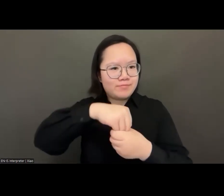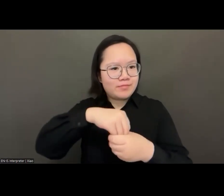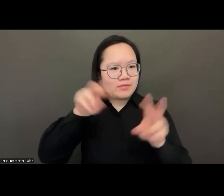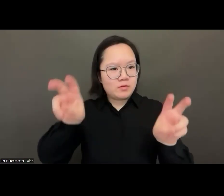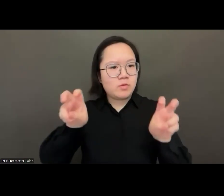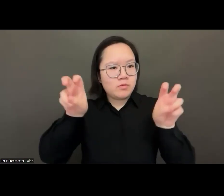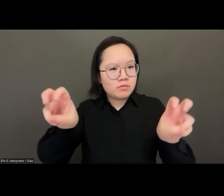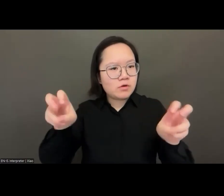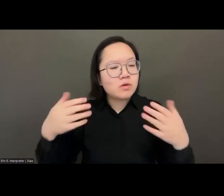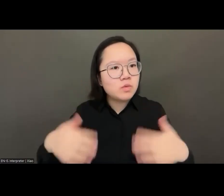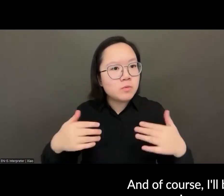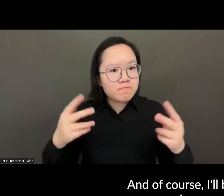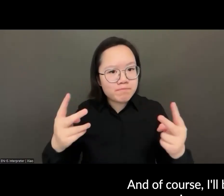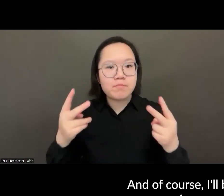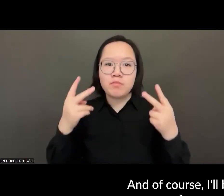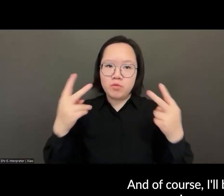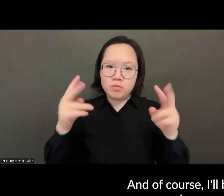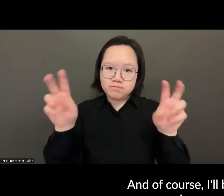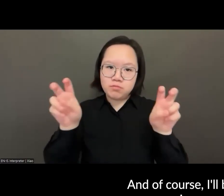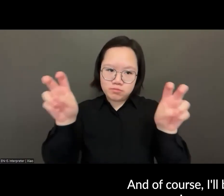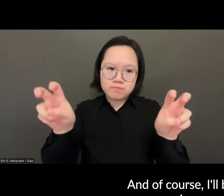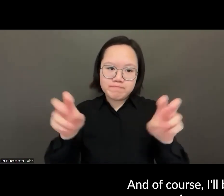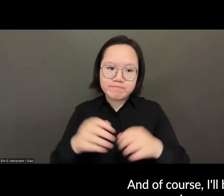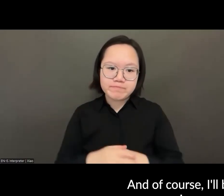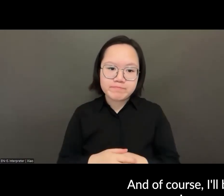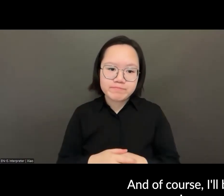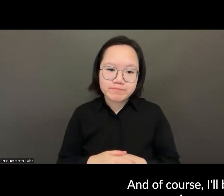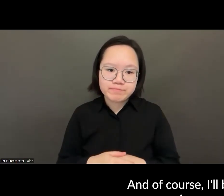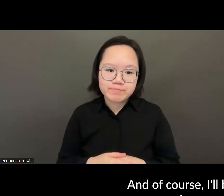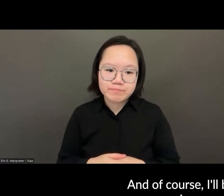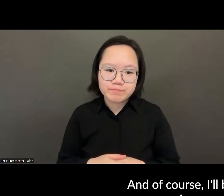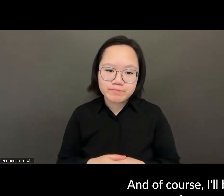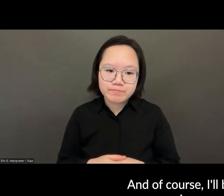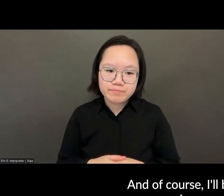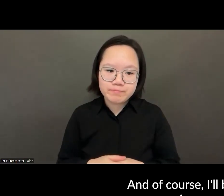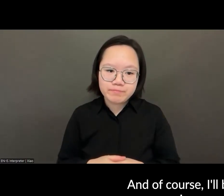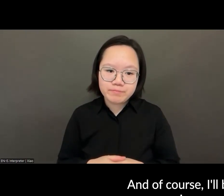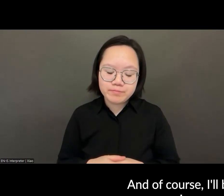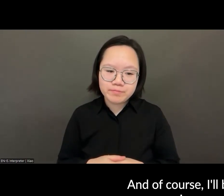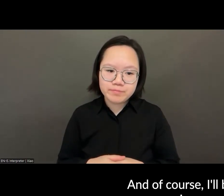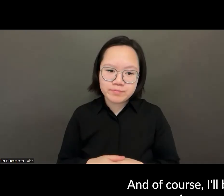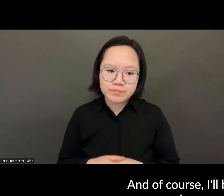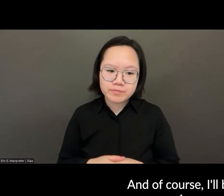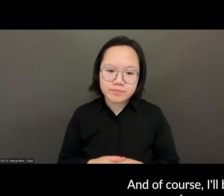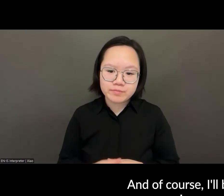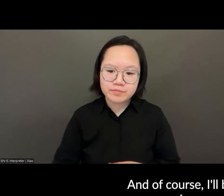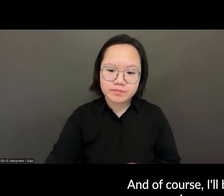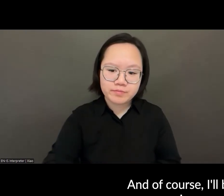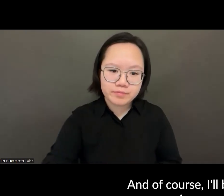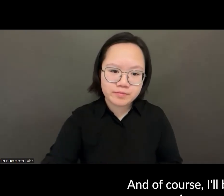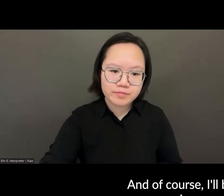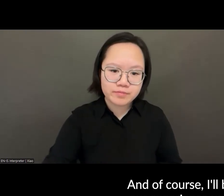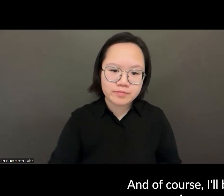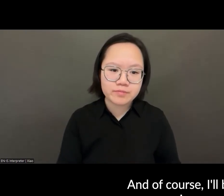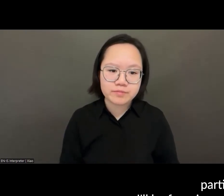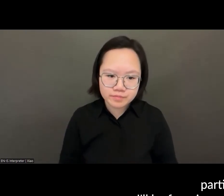today. And of course, I'll be sharing, our experience on the inclusive